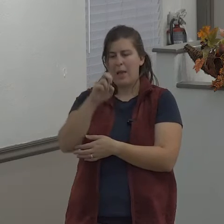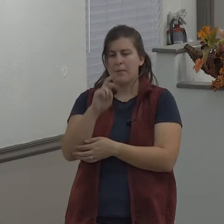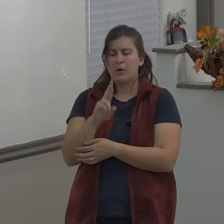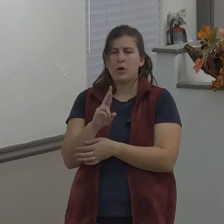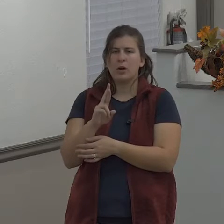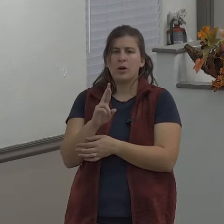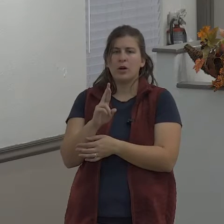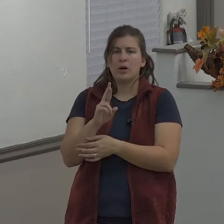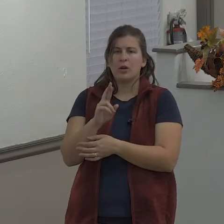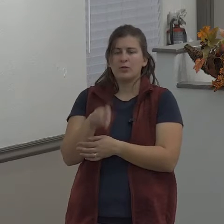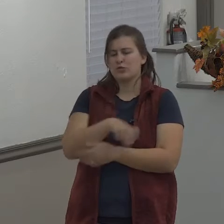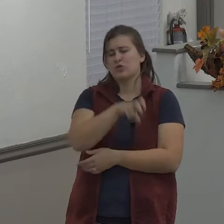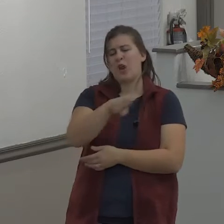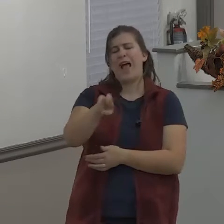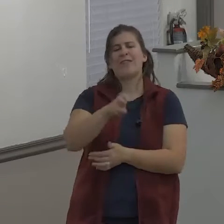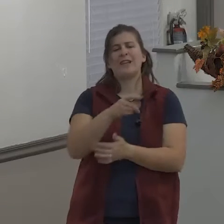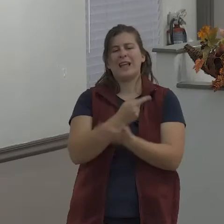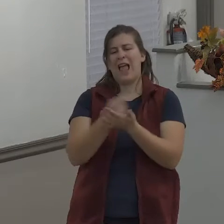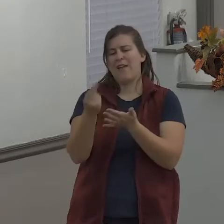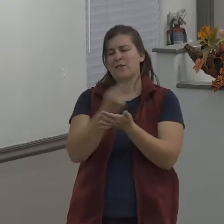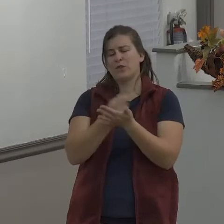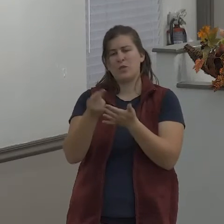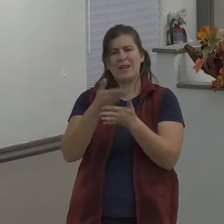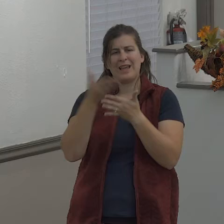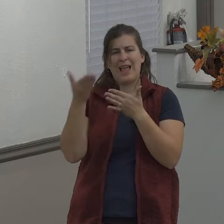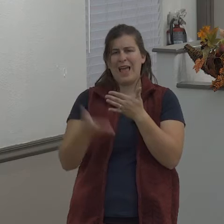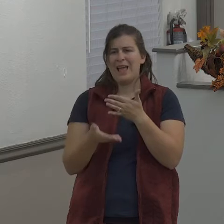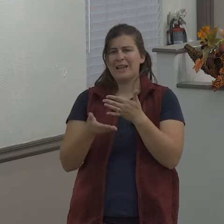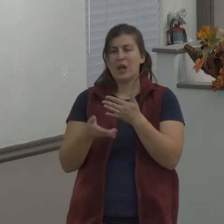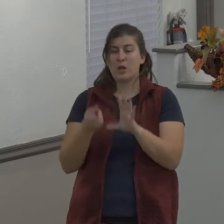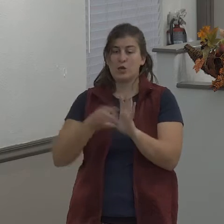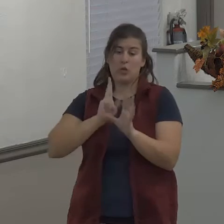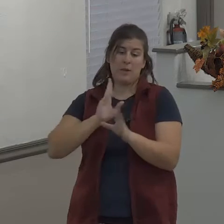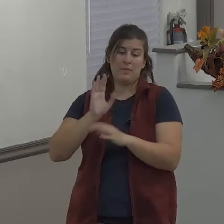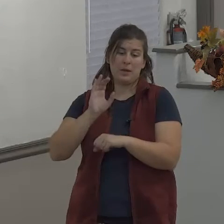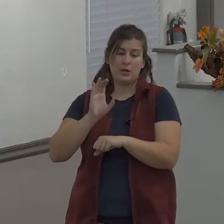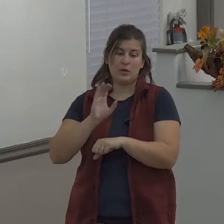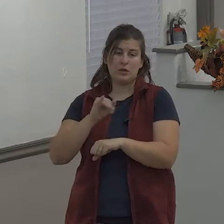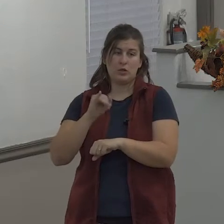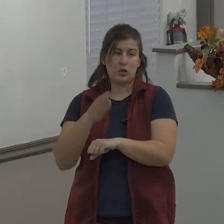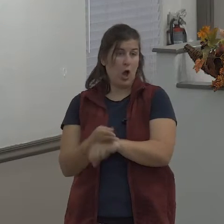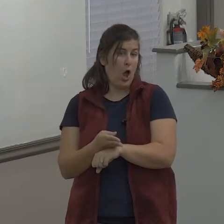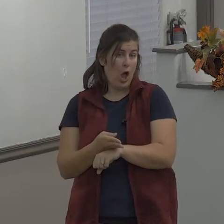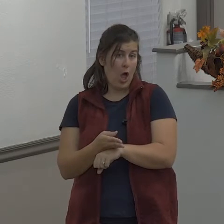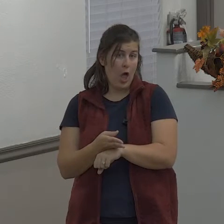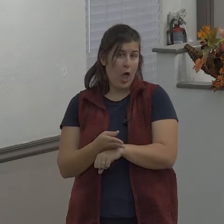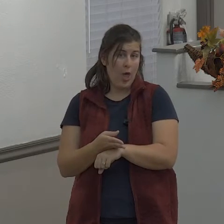Gone every weekend. Quit my job. I don't need it anymore. I'm a millionaire.